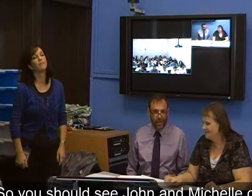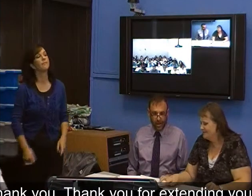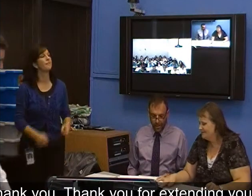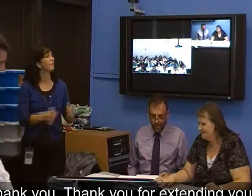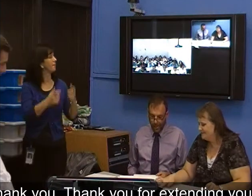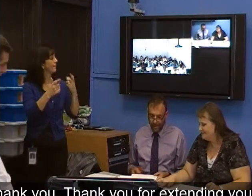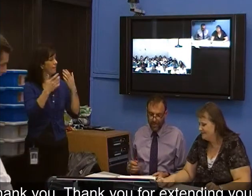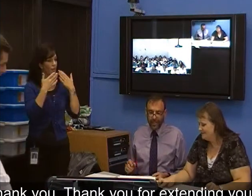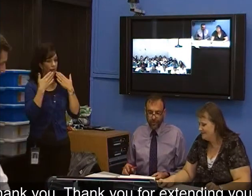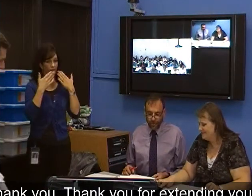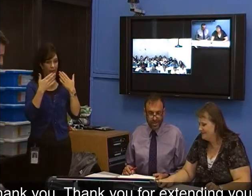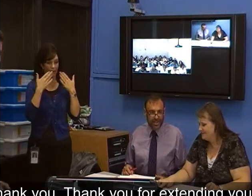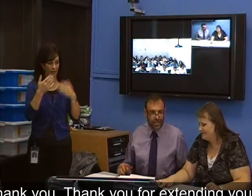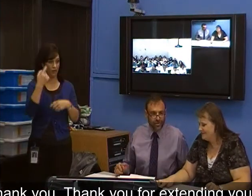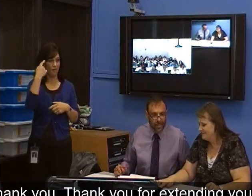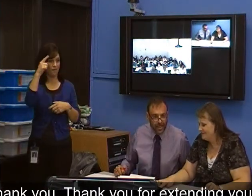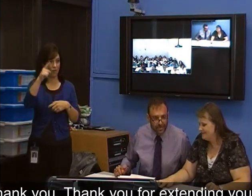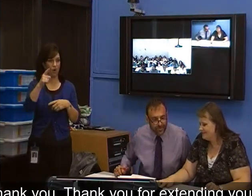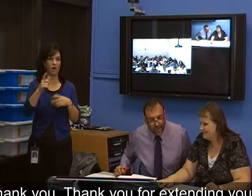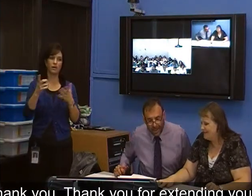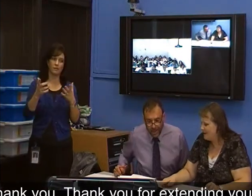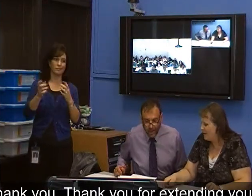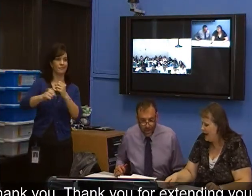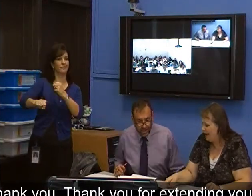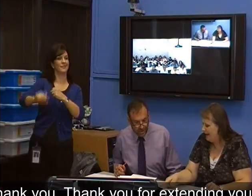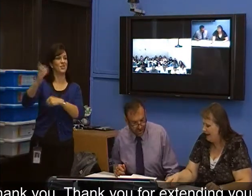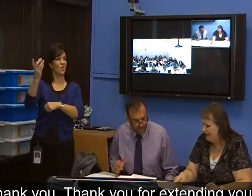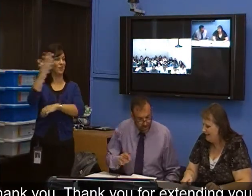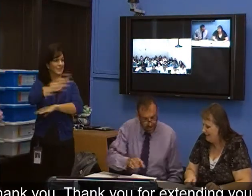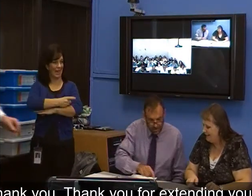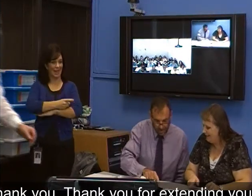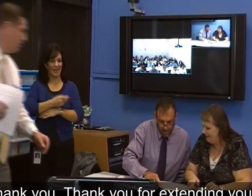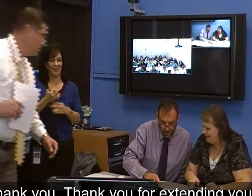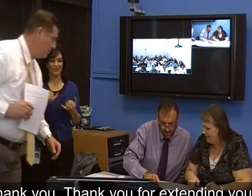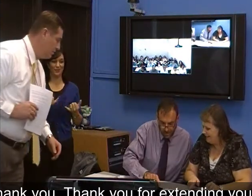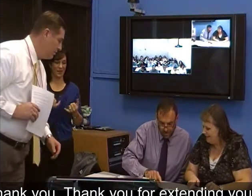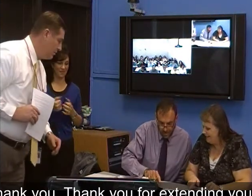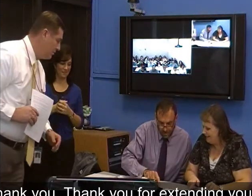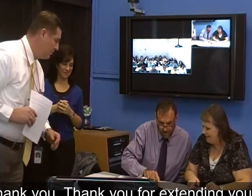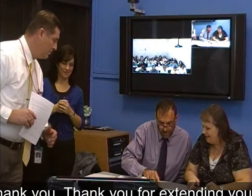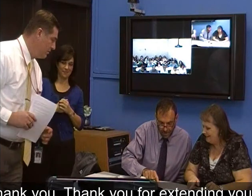Thank you. Thank you for extending your day. I want to...